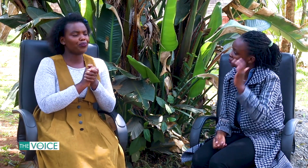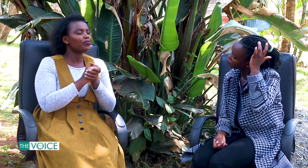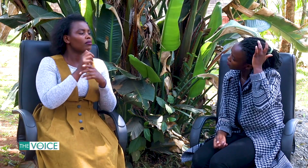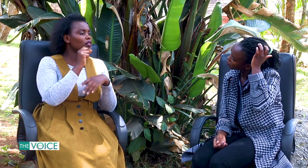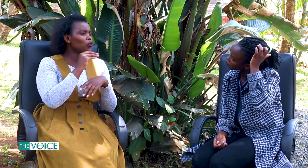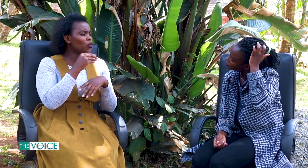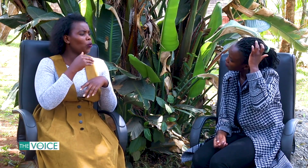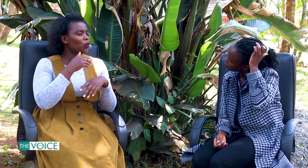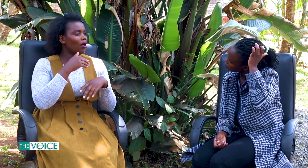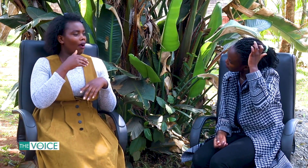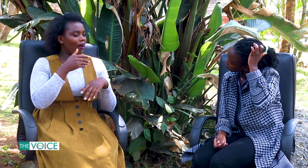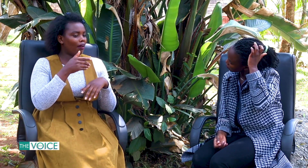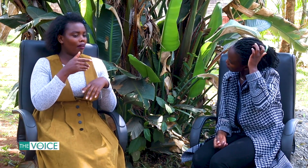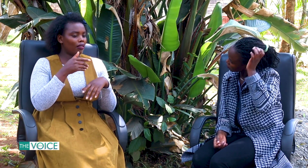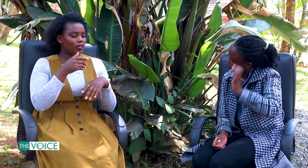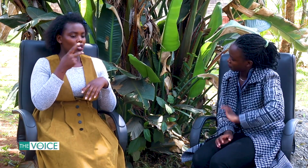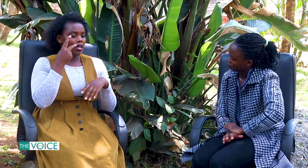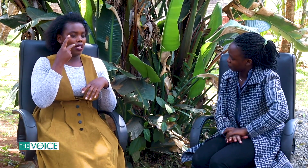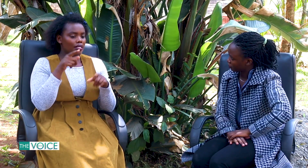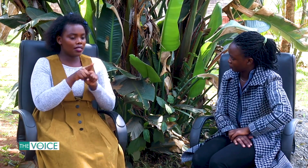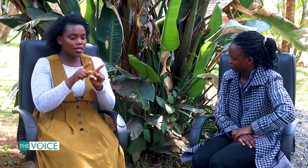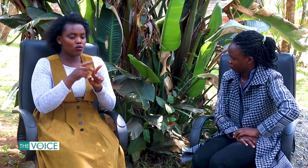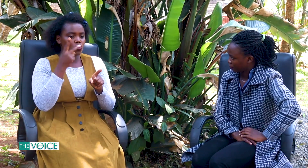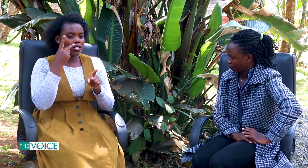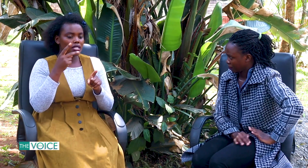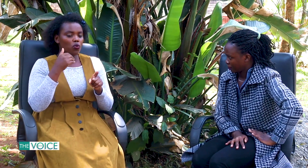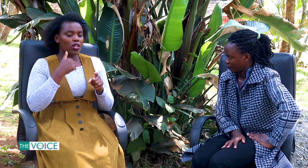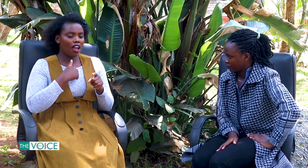And you are spreading awareness through technology.